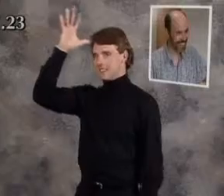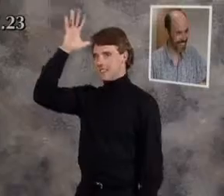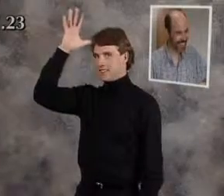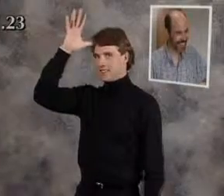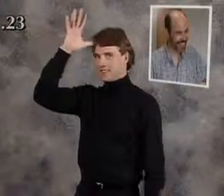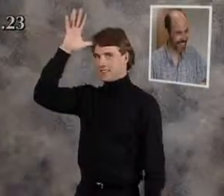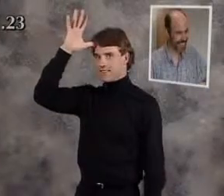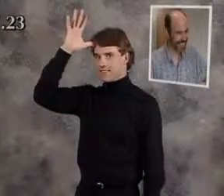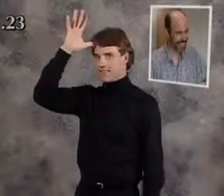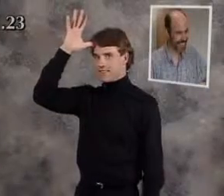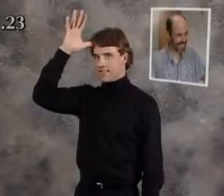Father.